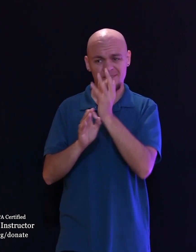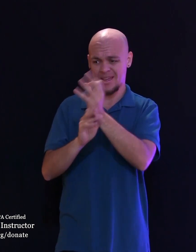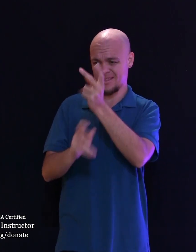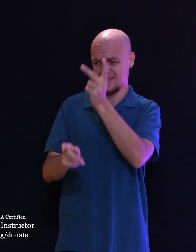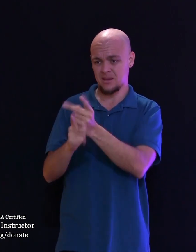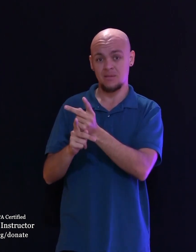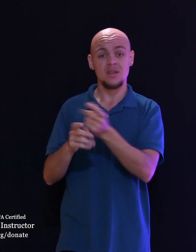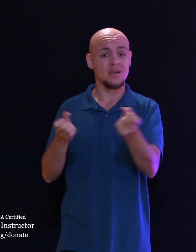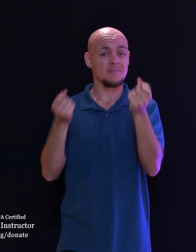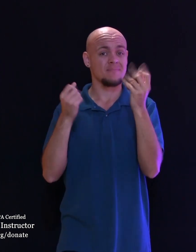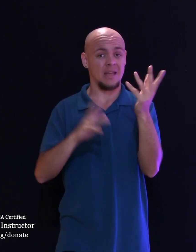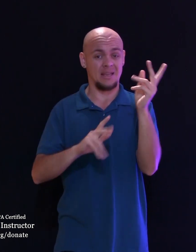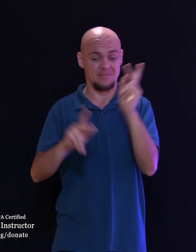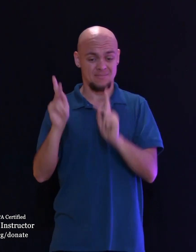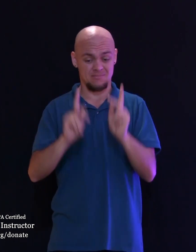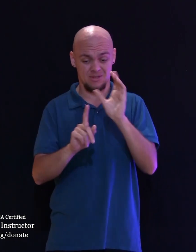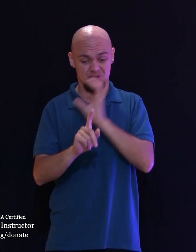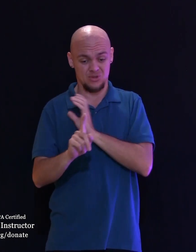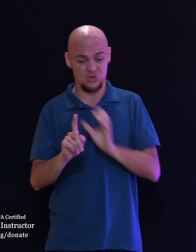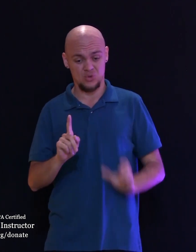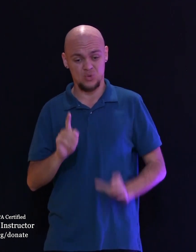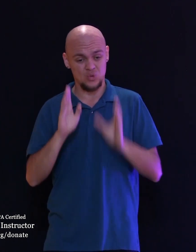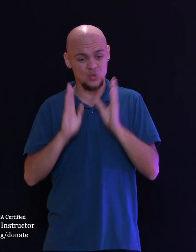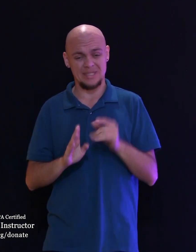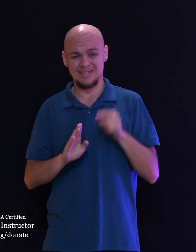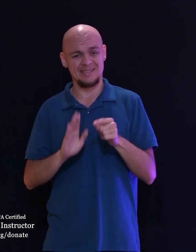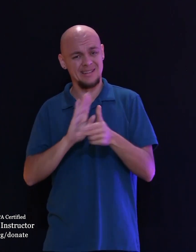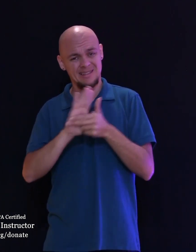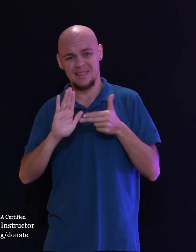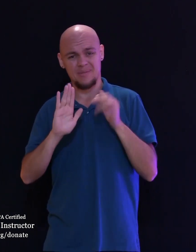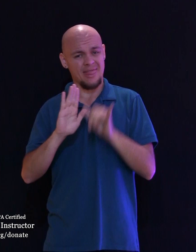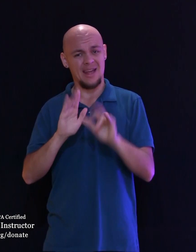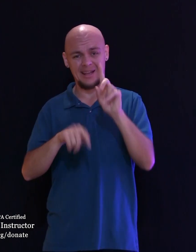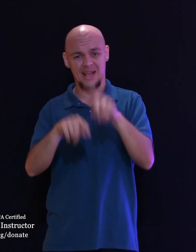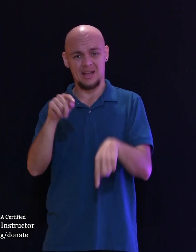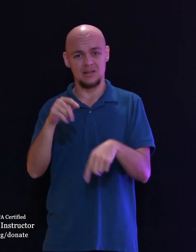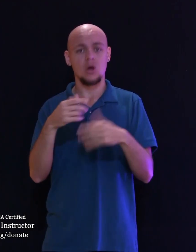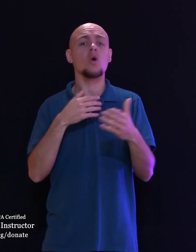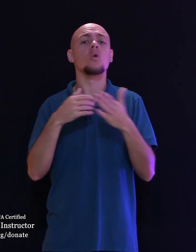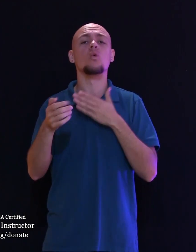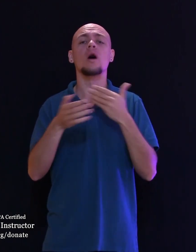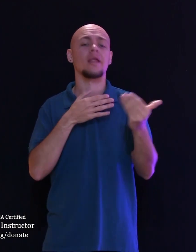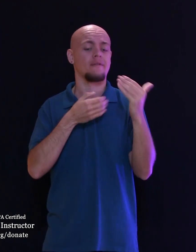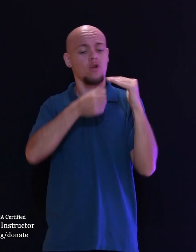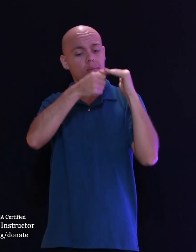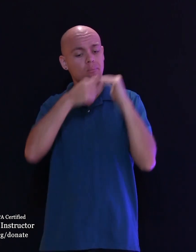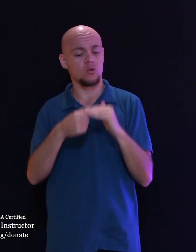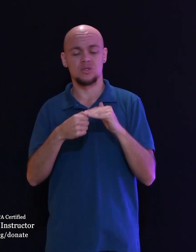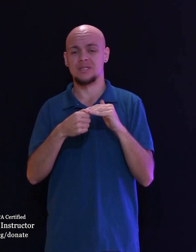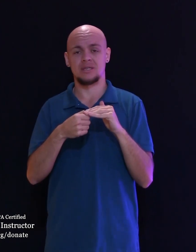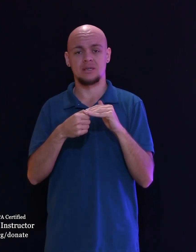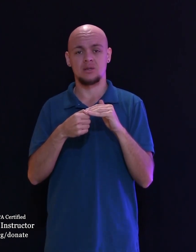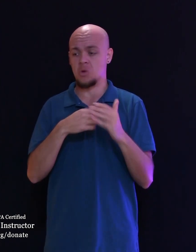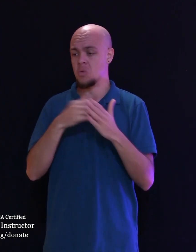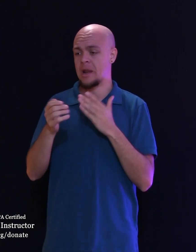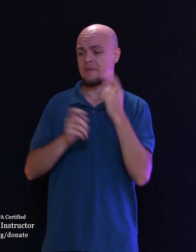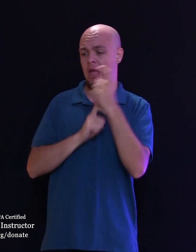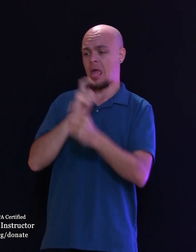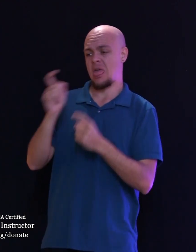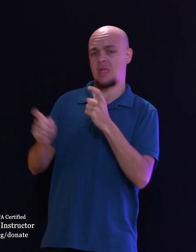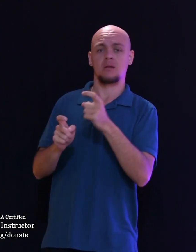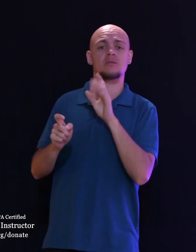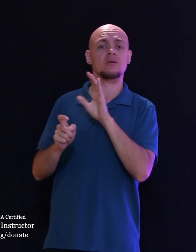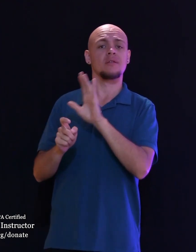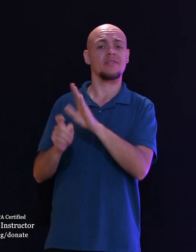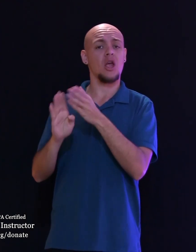persecution is thrown against them, they still love their neighbor. They still love their enemy. There are people marked by